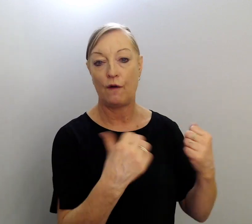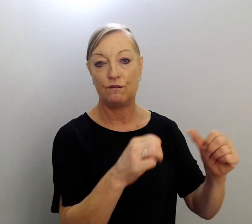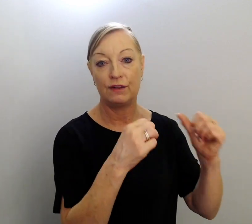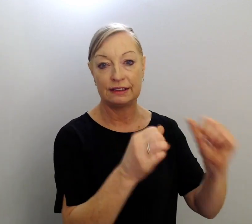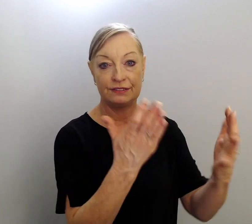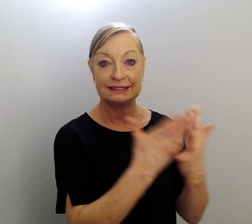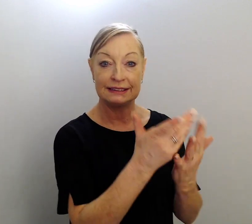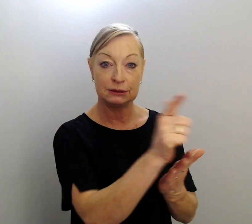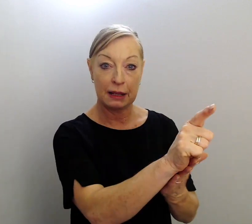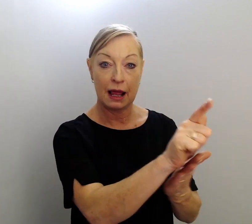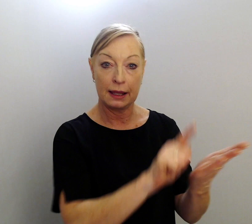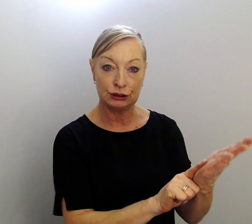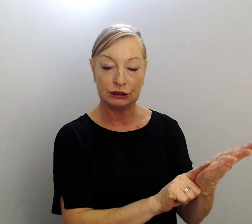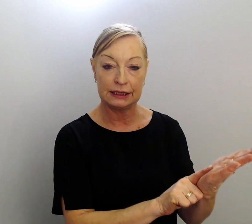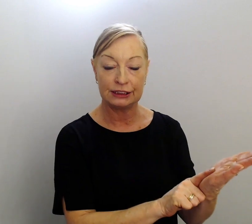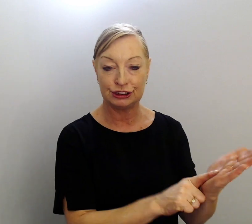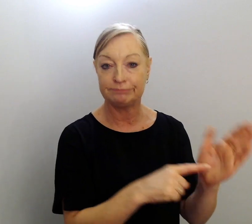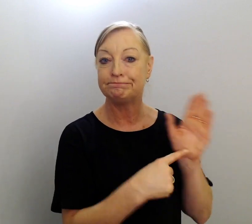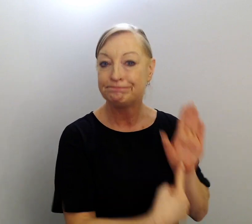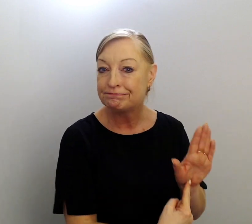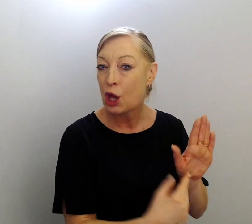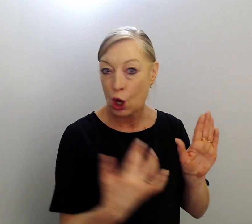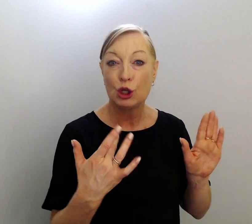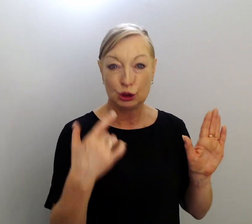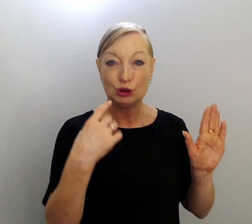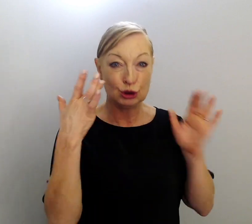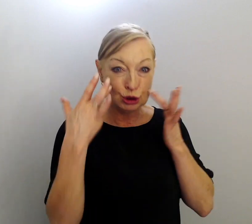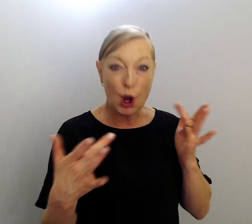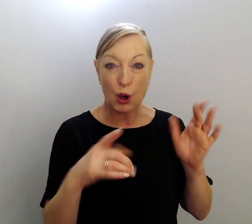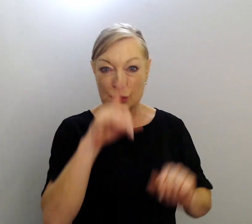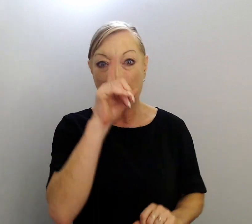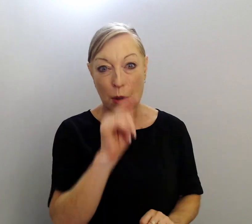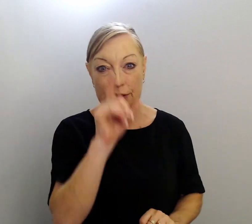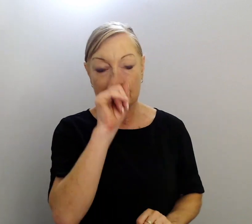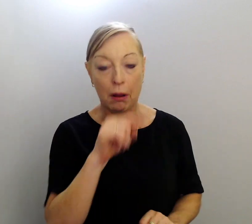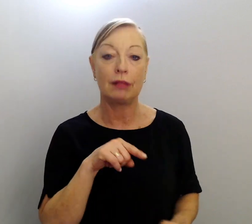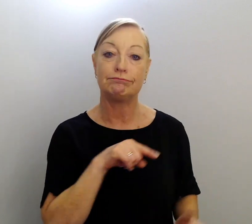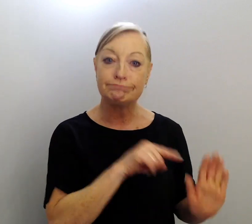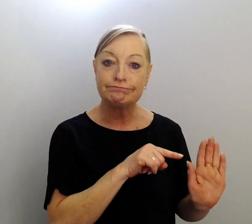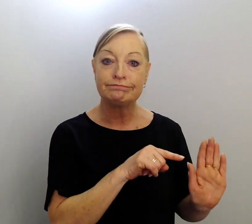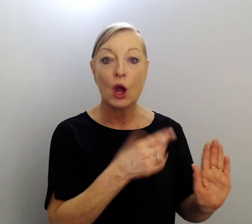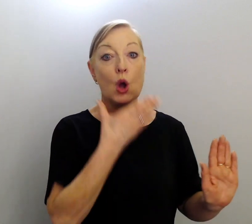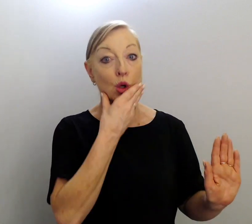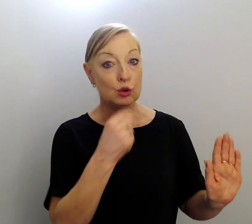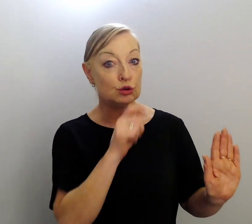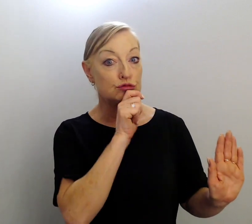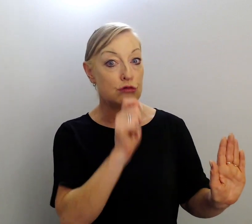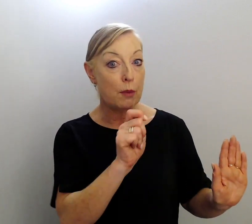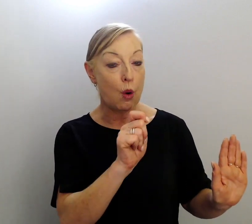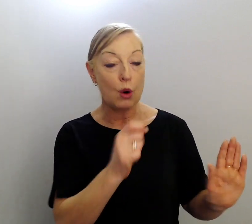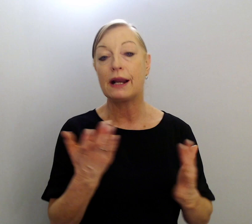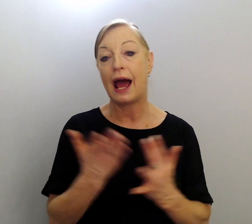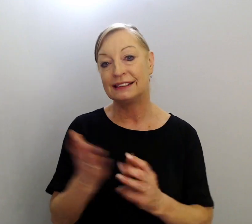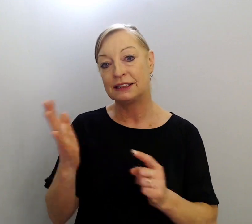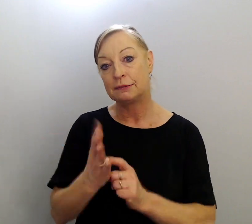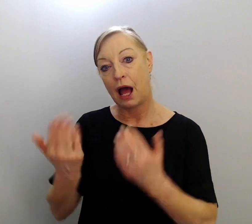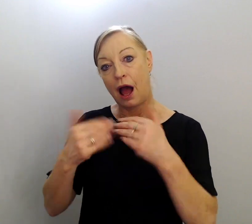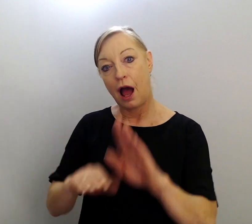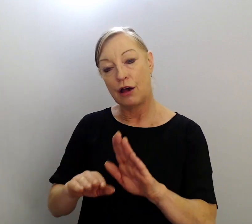Effective Accessibility Legislation research report shows how this could be done. Based on this report,